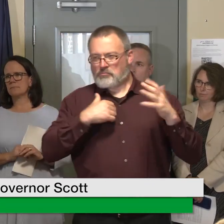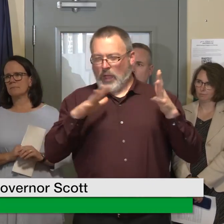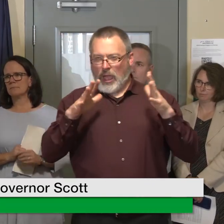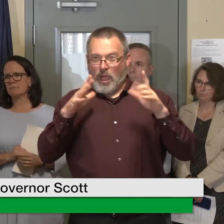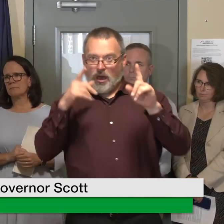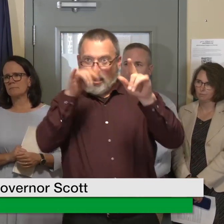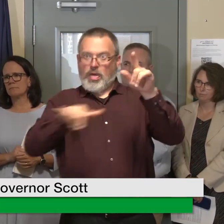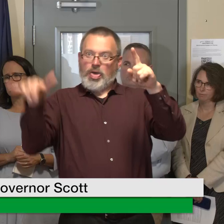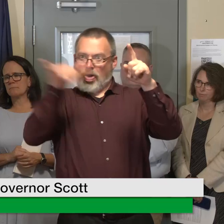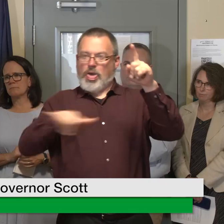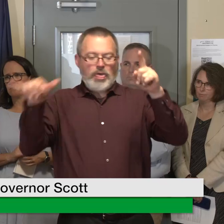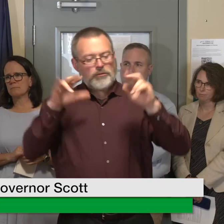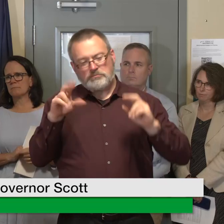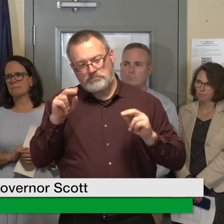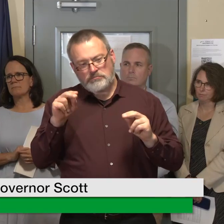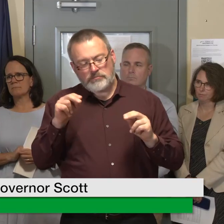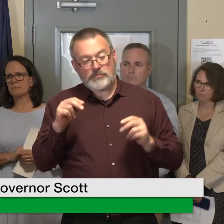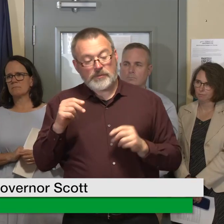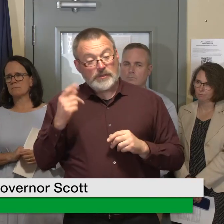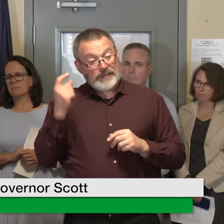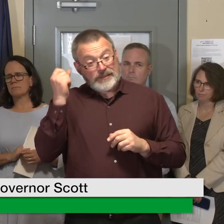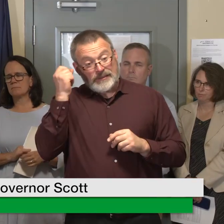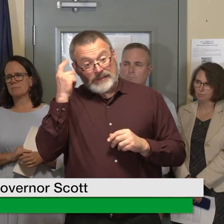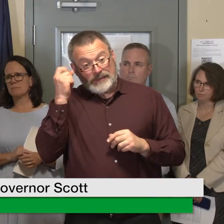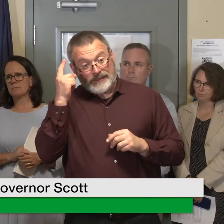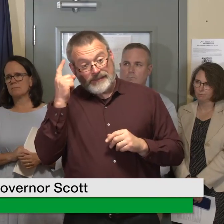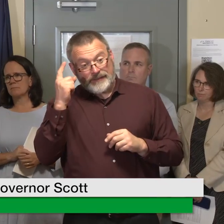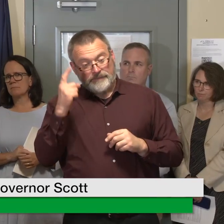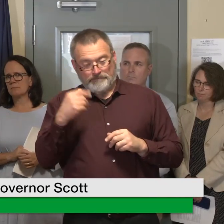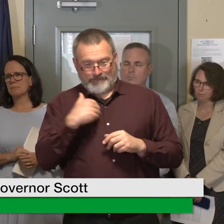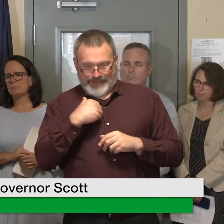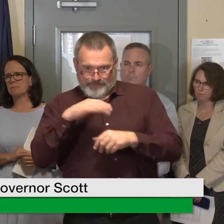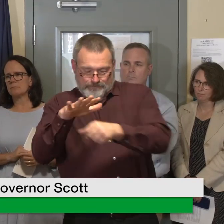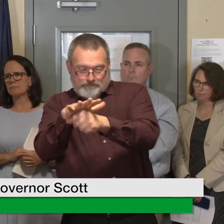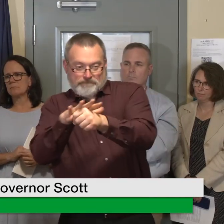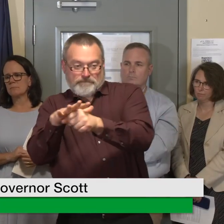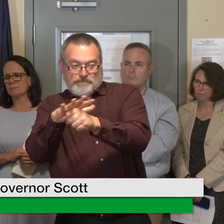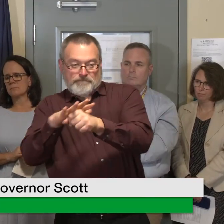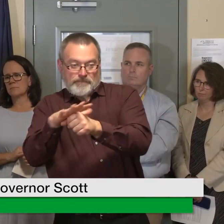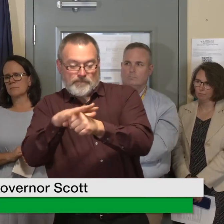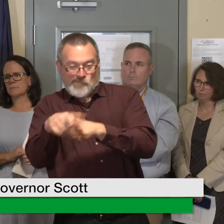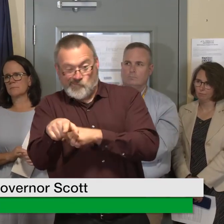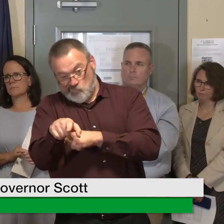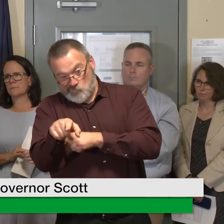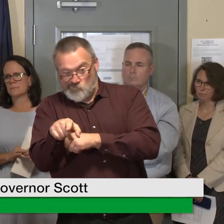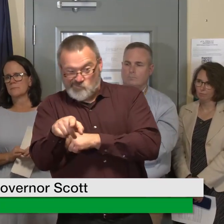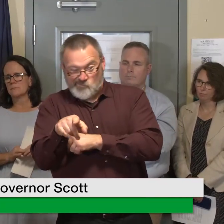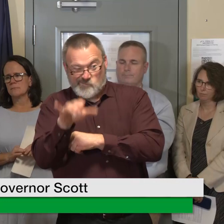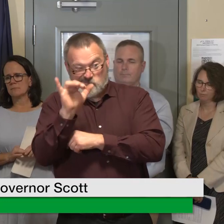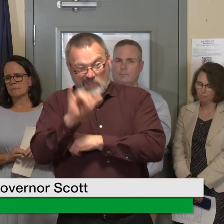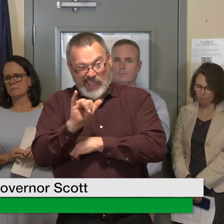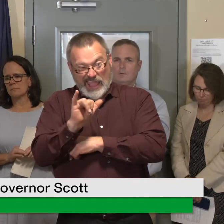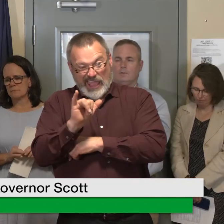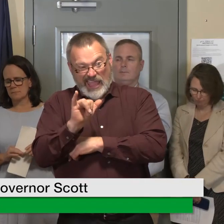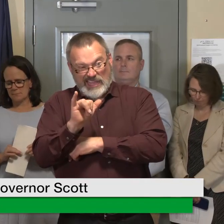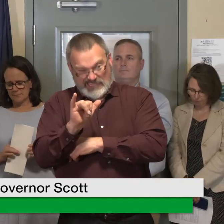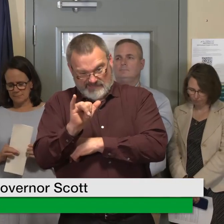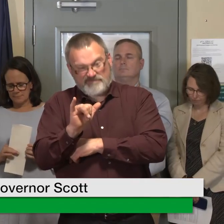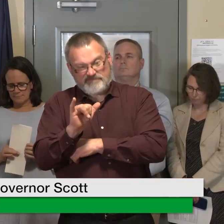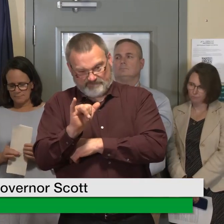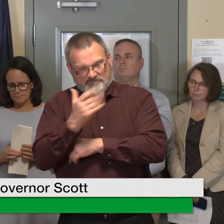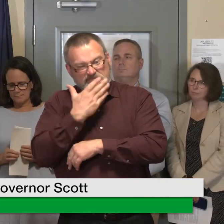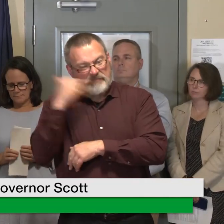However, if there is a section that makes all kinds of sense and